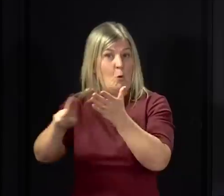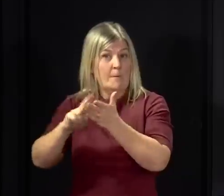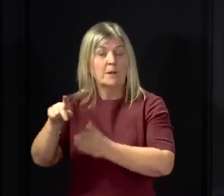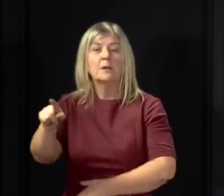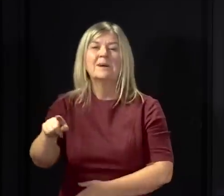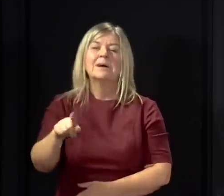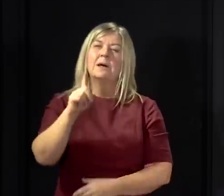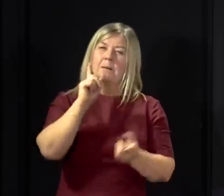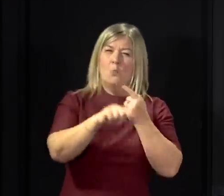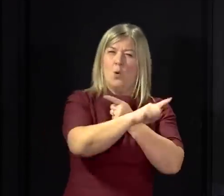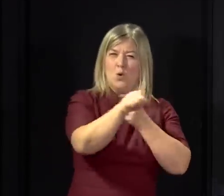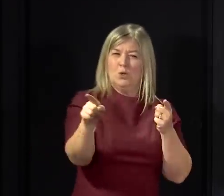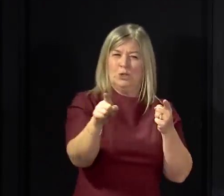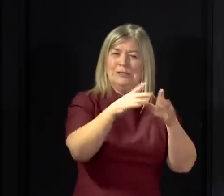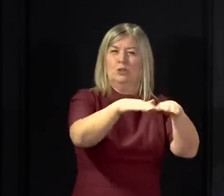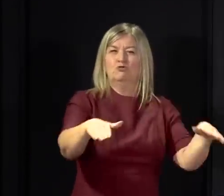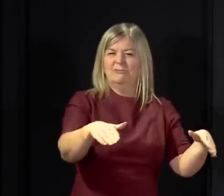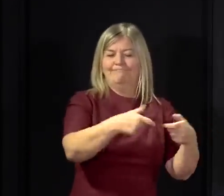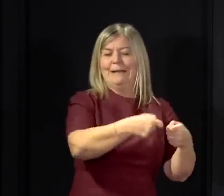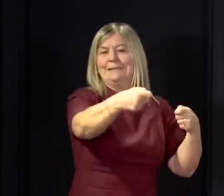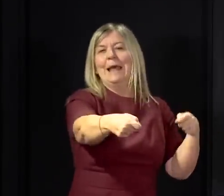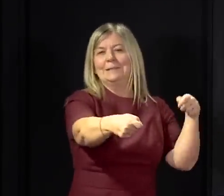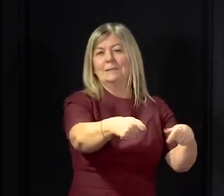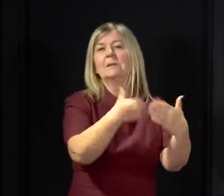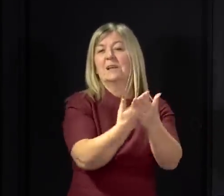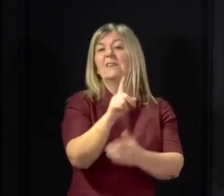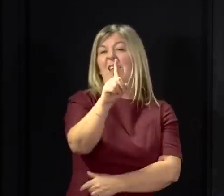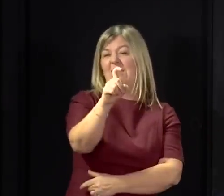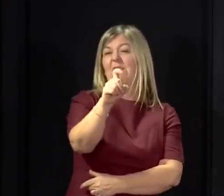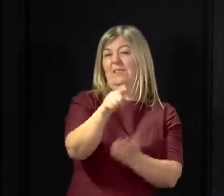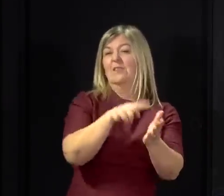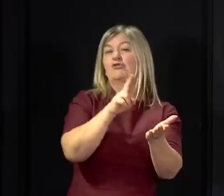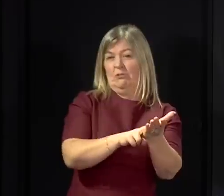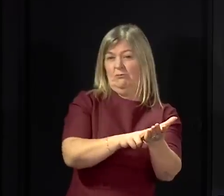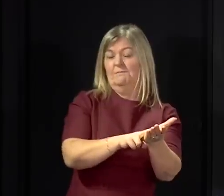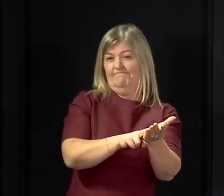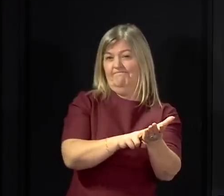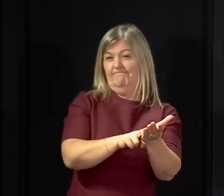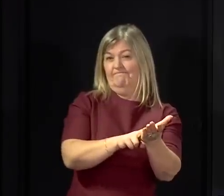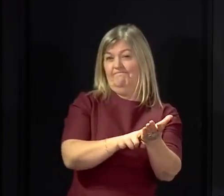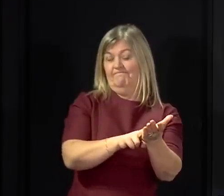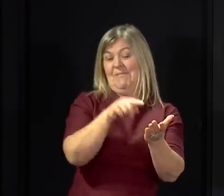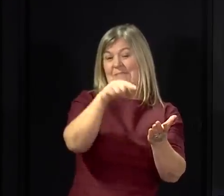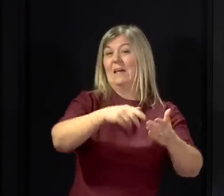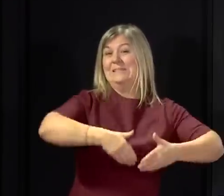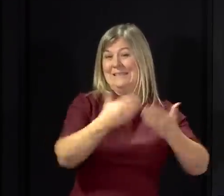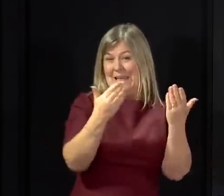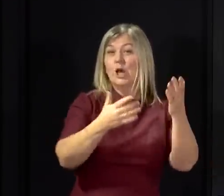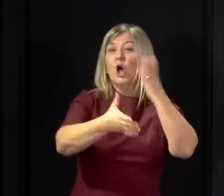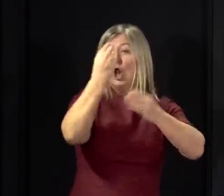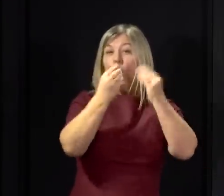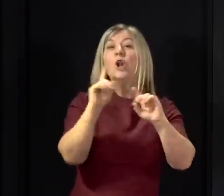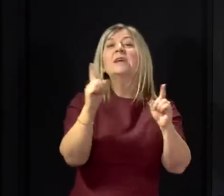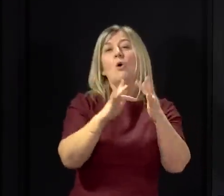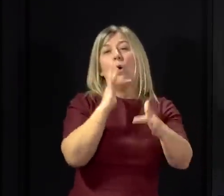of pupils, the holiday period will be extended until the 11th of January, and starting on that date, learning will be